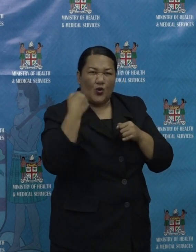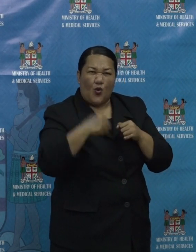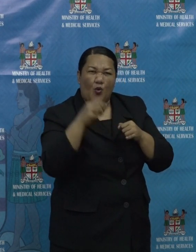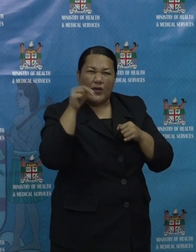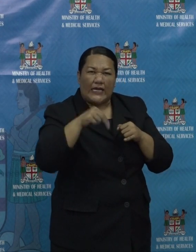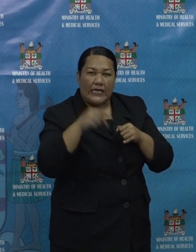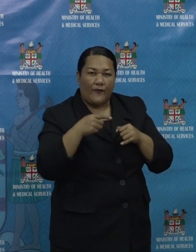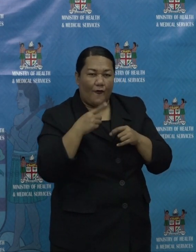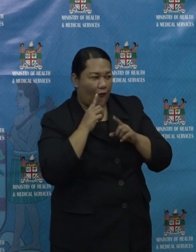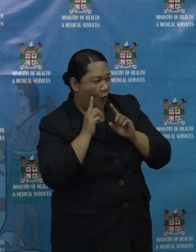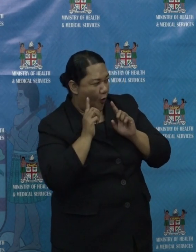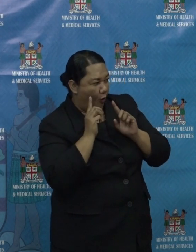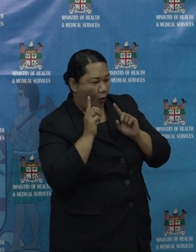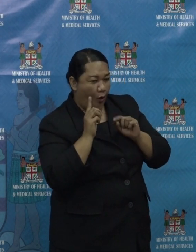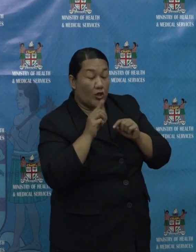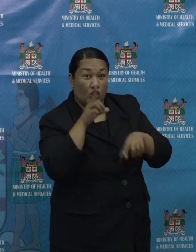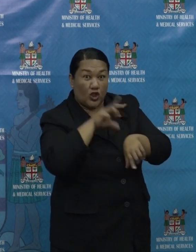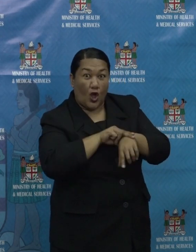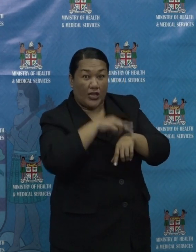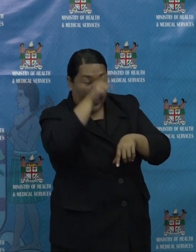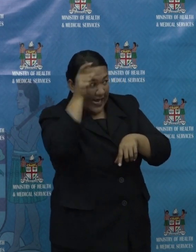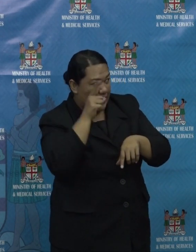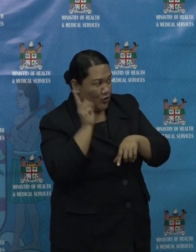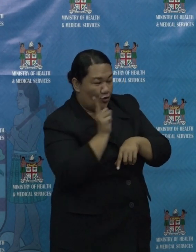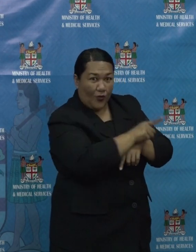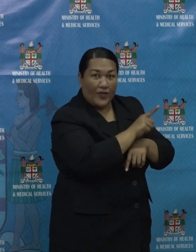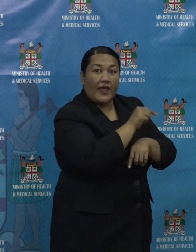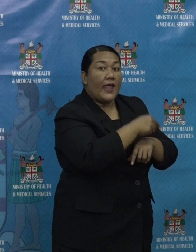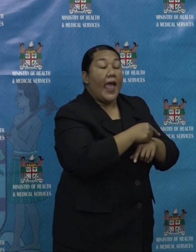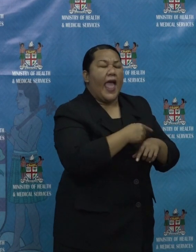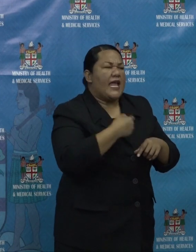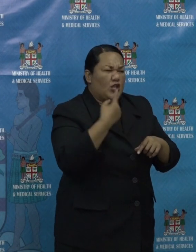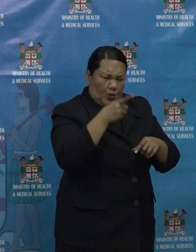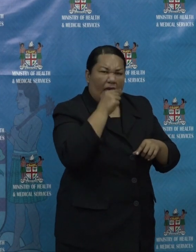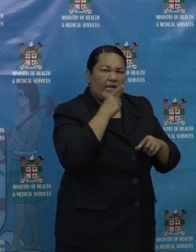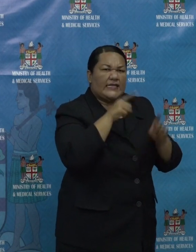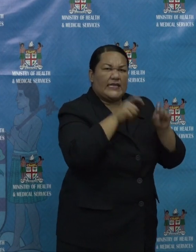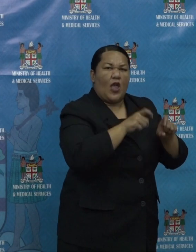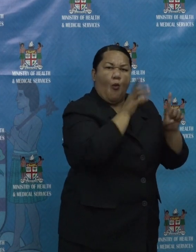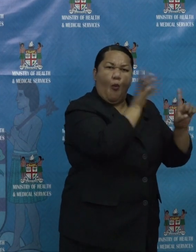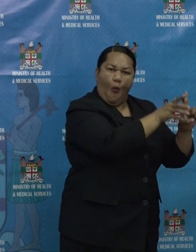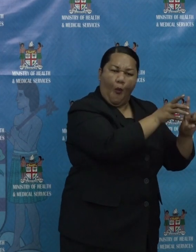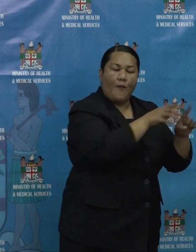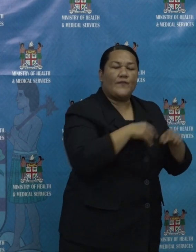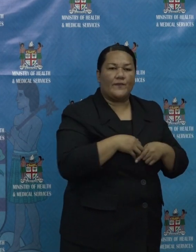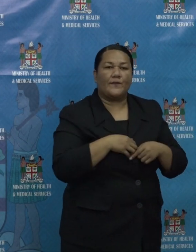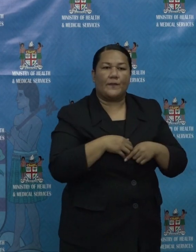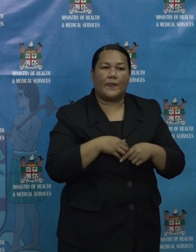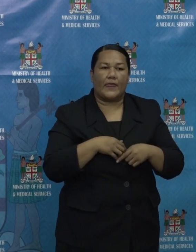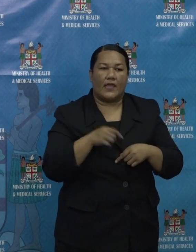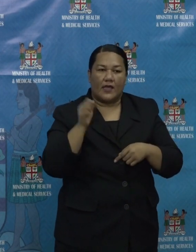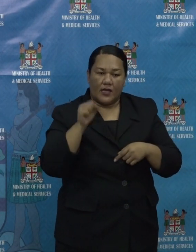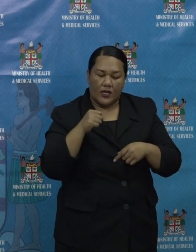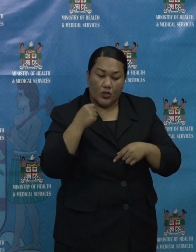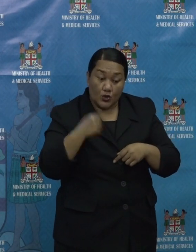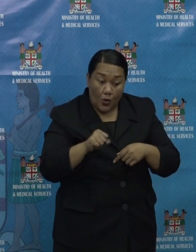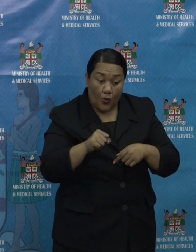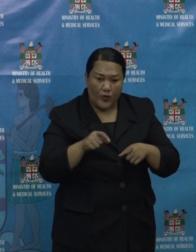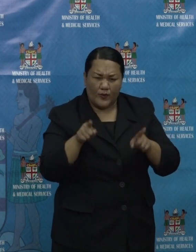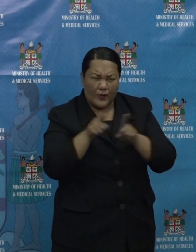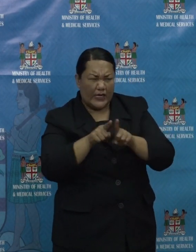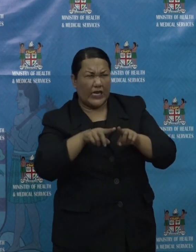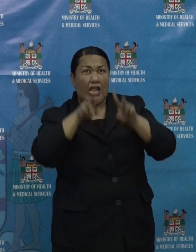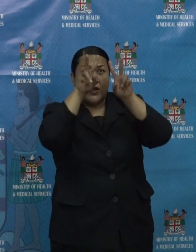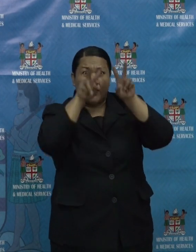these people and they receive a positive result, the care pathway would be the same. It wouldn't change. And then,